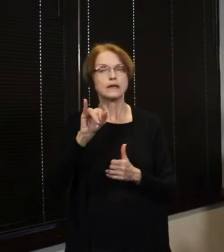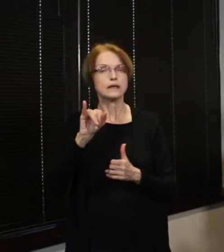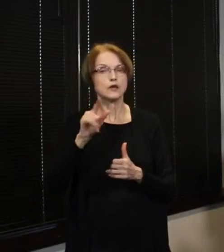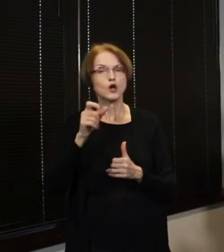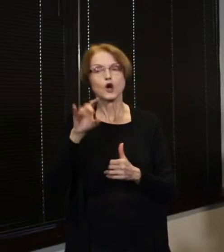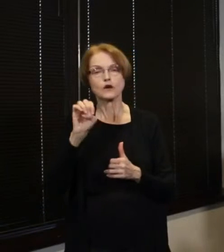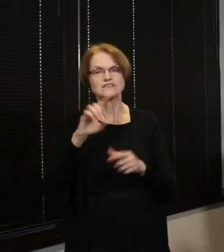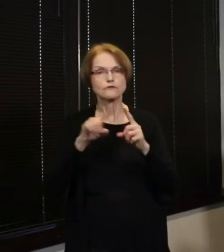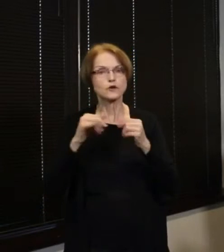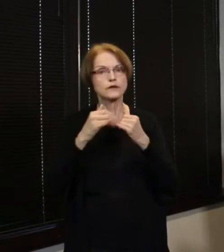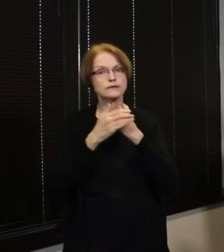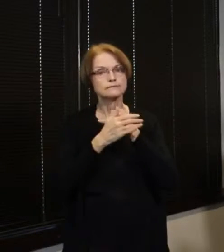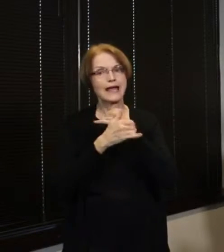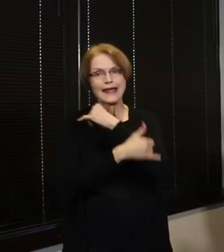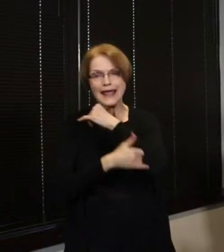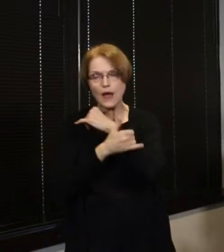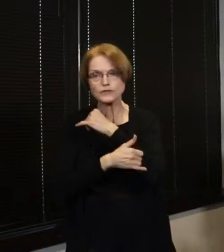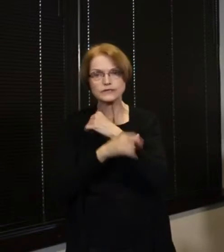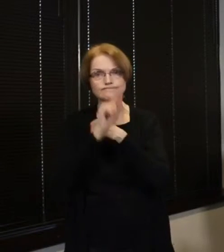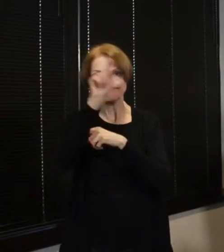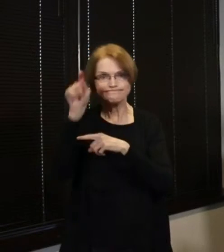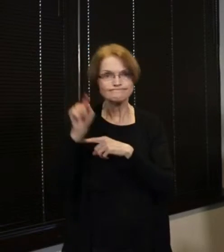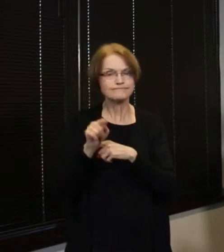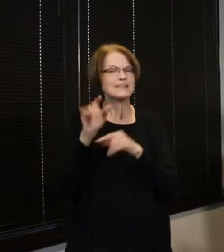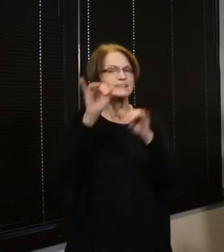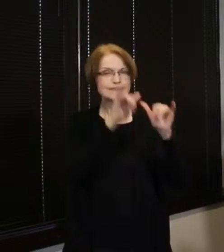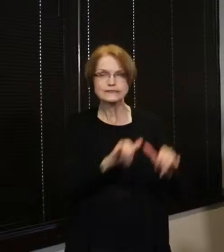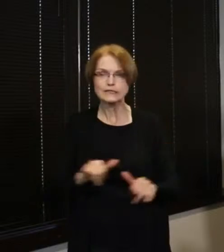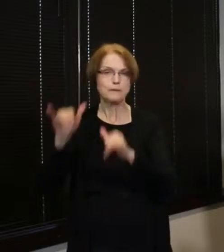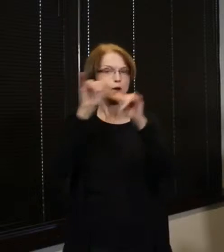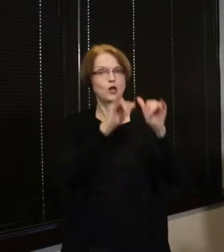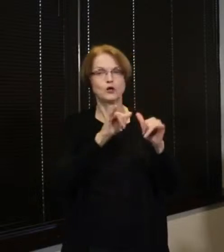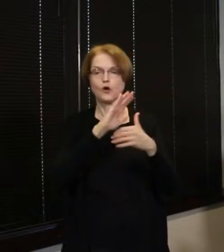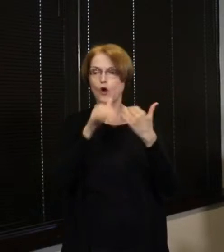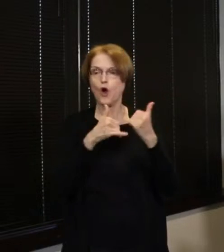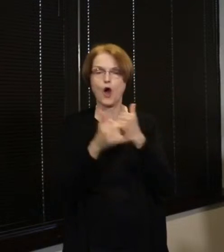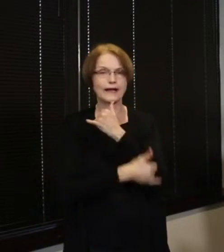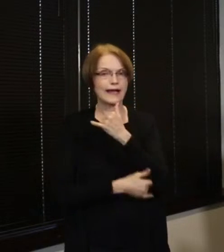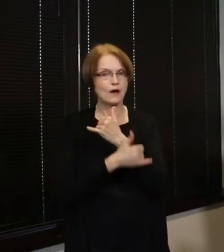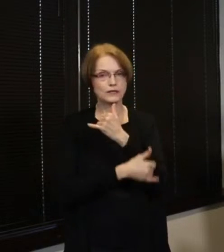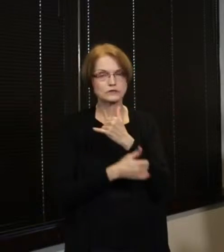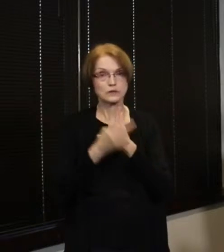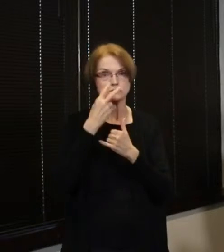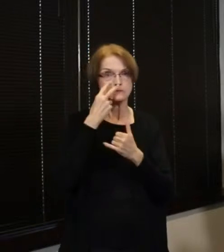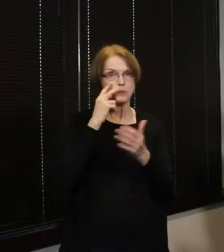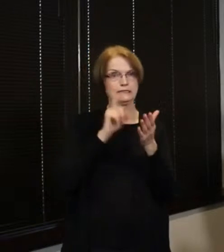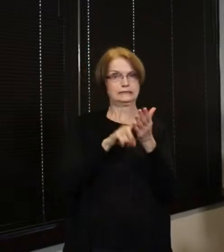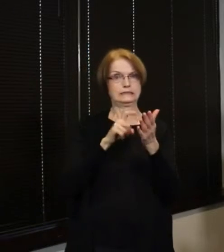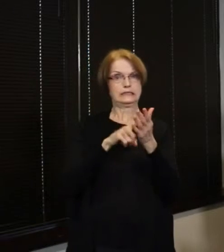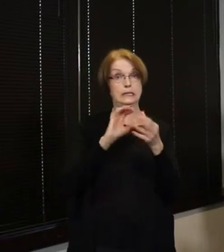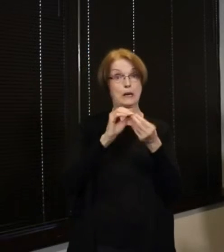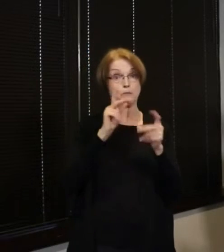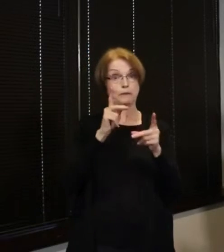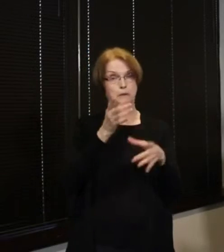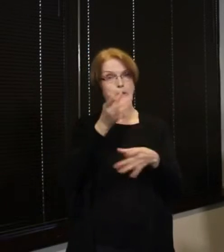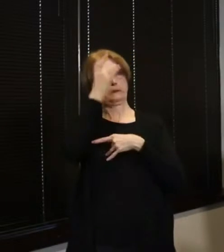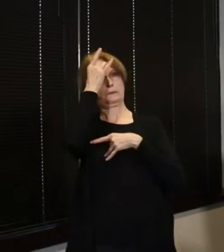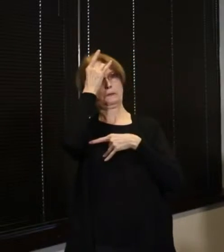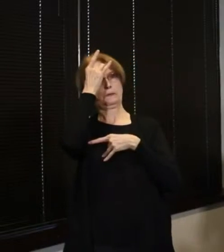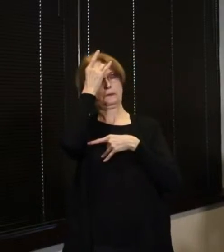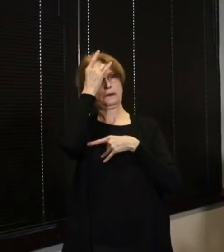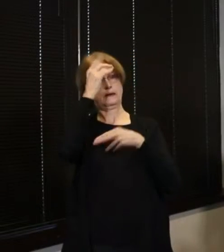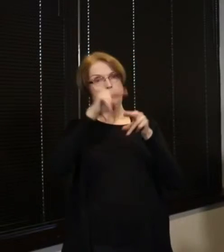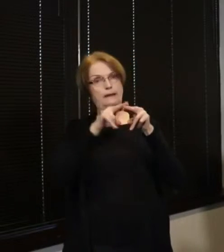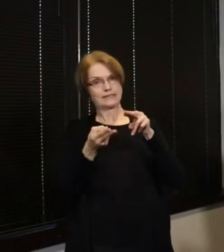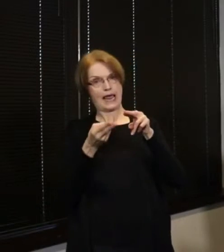region. We're seeing similar stories across the board in all of our counties with the cases starting to come down. They are somewhat